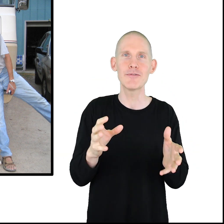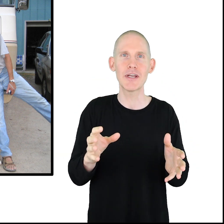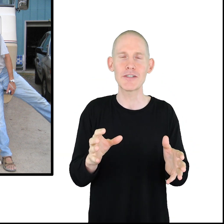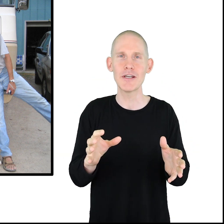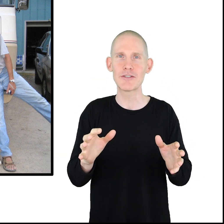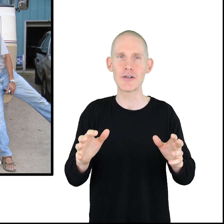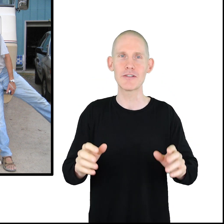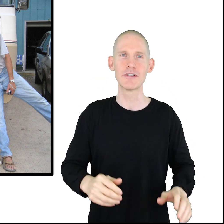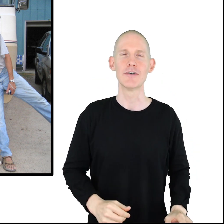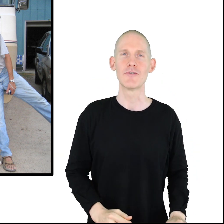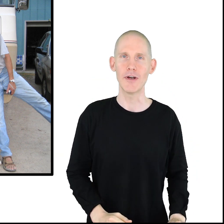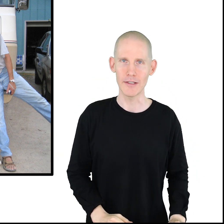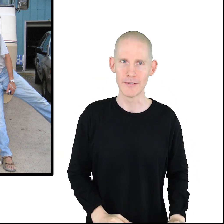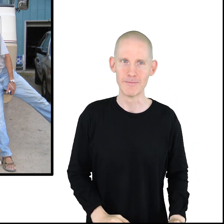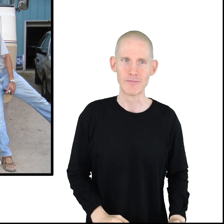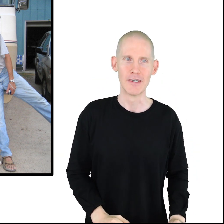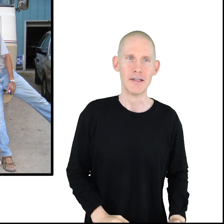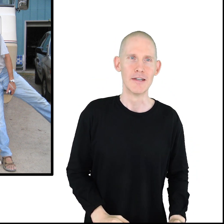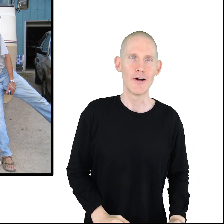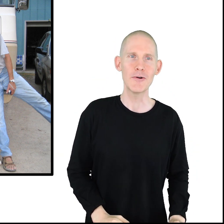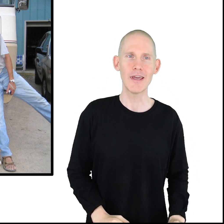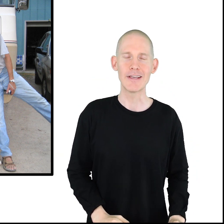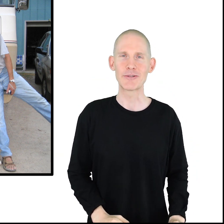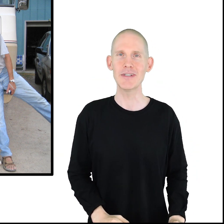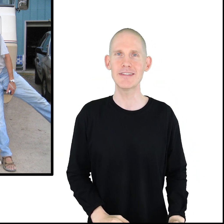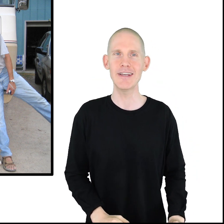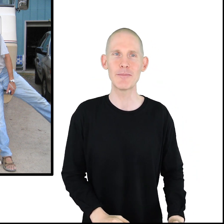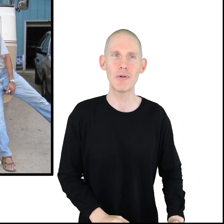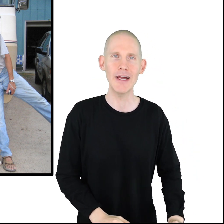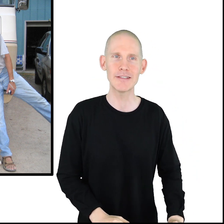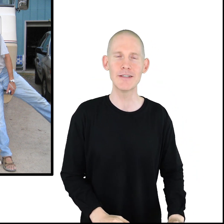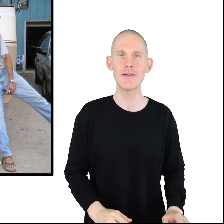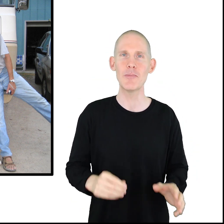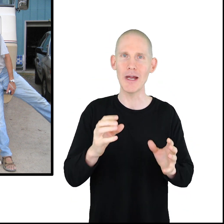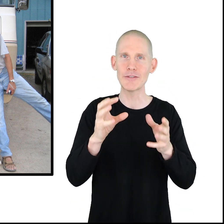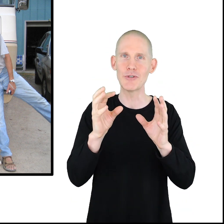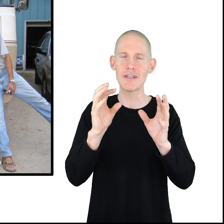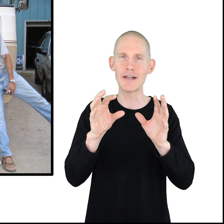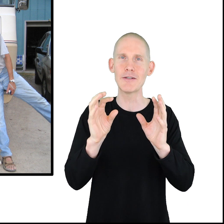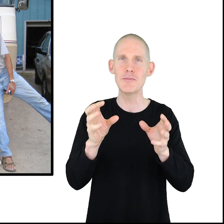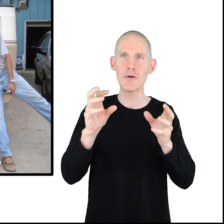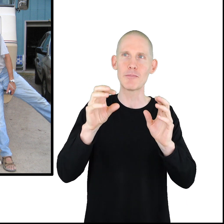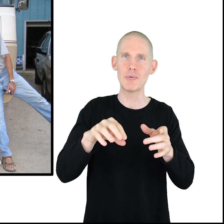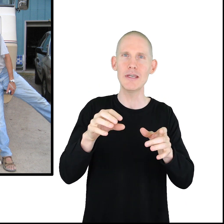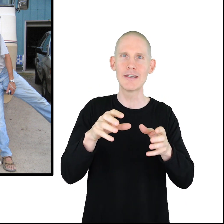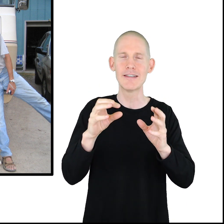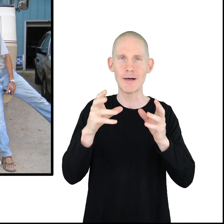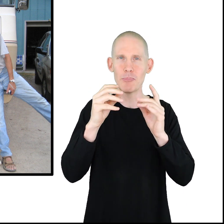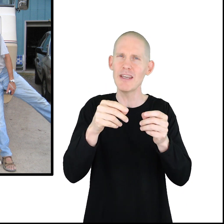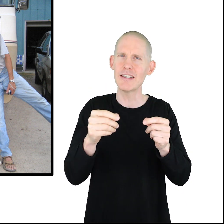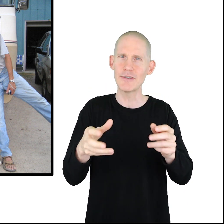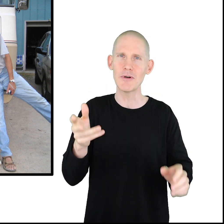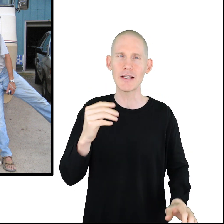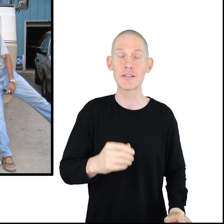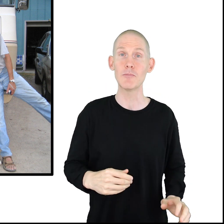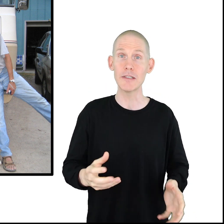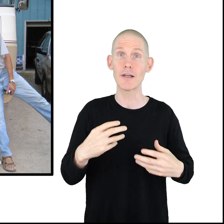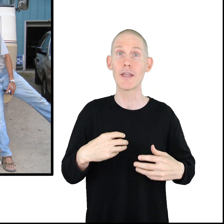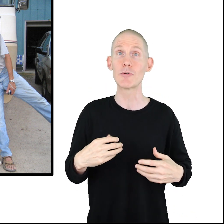section at church. Right. Okay. So let's take a blast into the past. You can get a little more peek, a peek into, I guess, my sign language